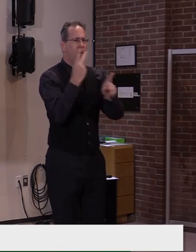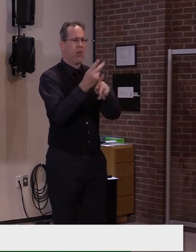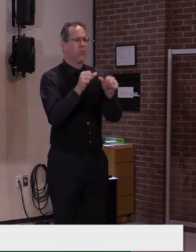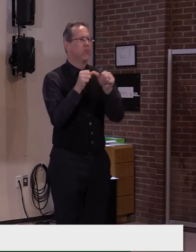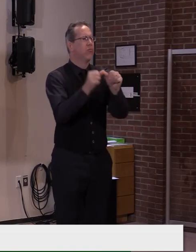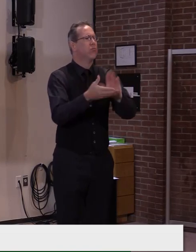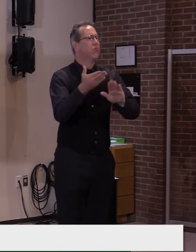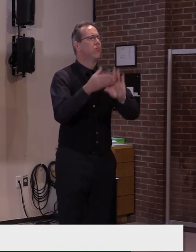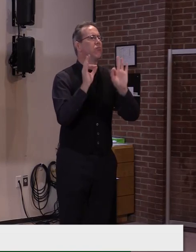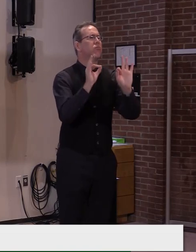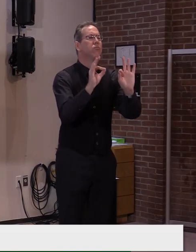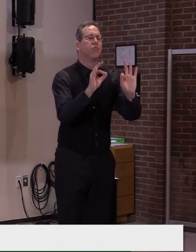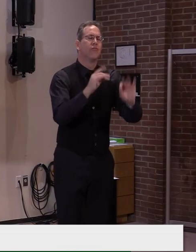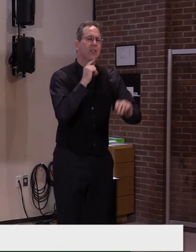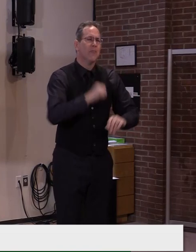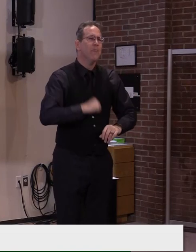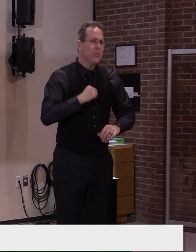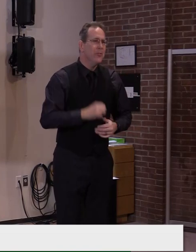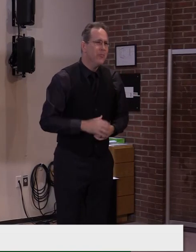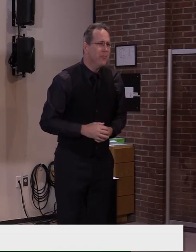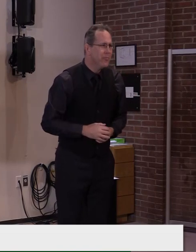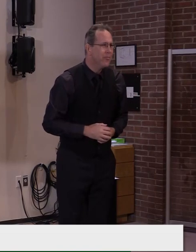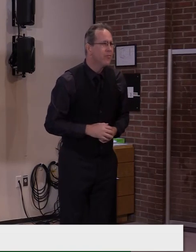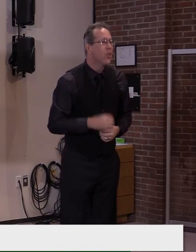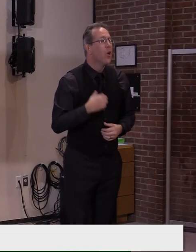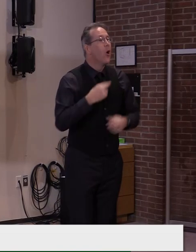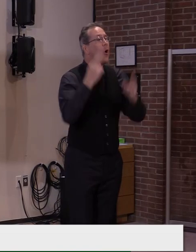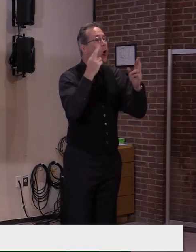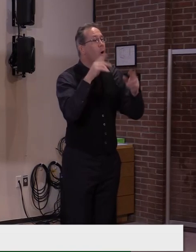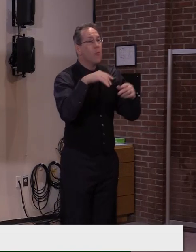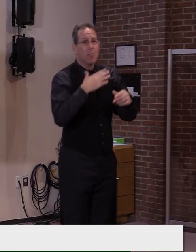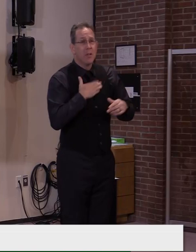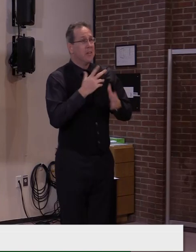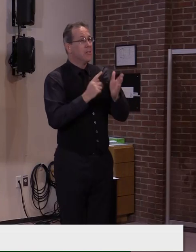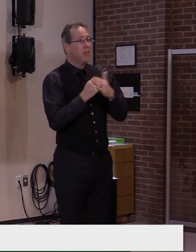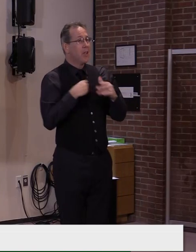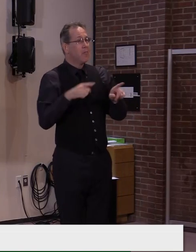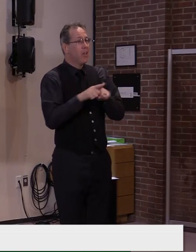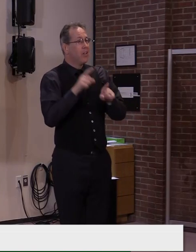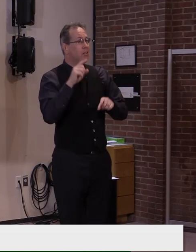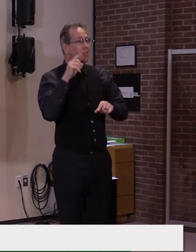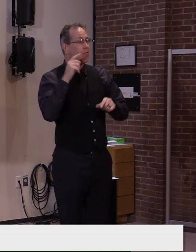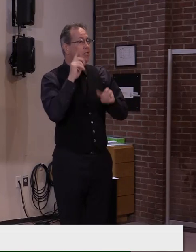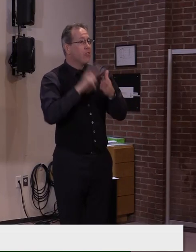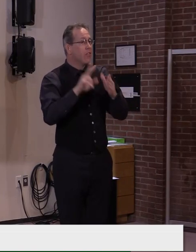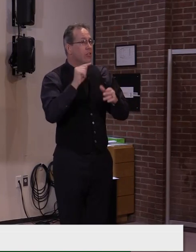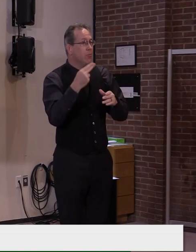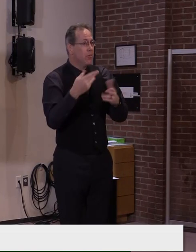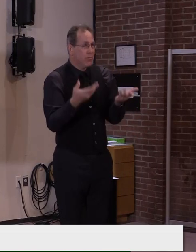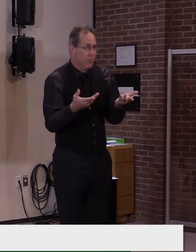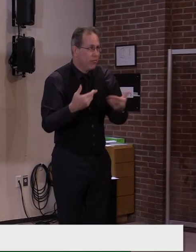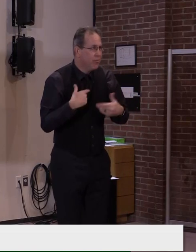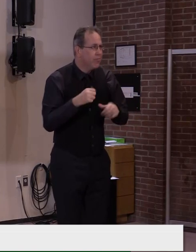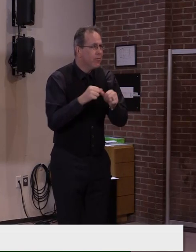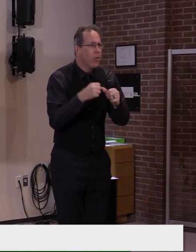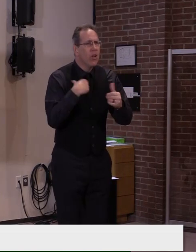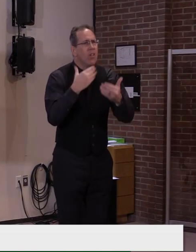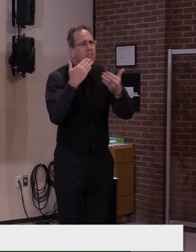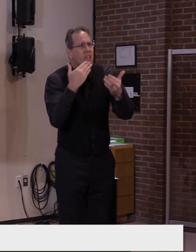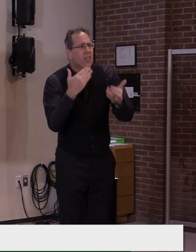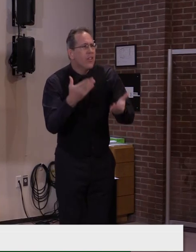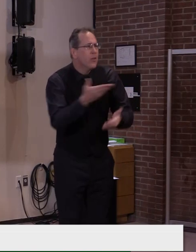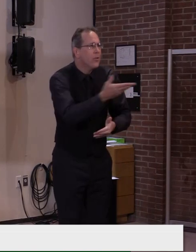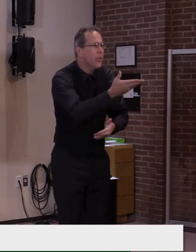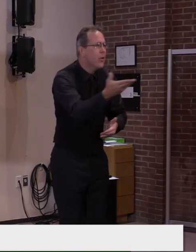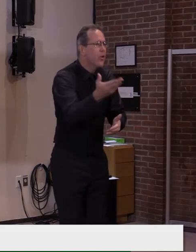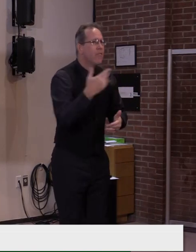along the way, I helped make a difference while I was here. So I thank all of you. It's been an honor to serve. I'll